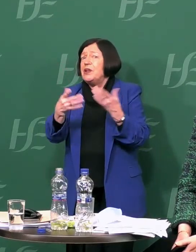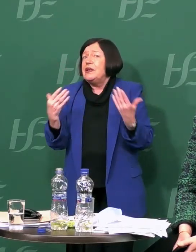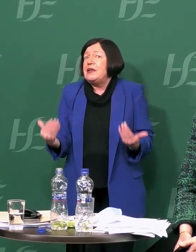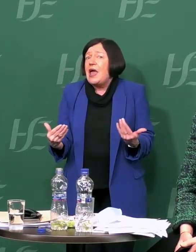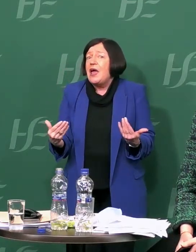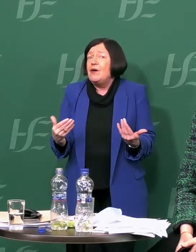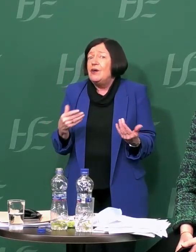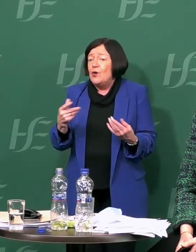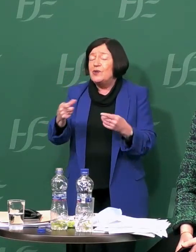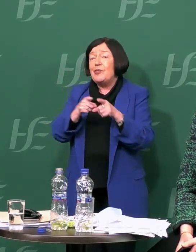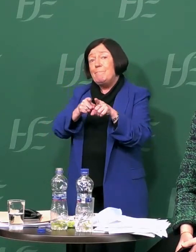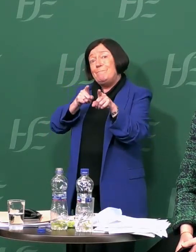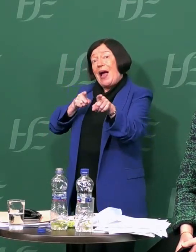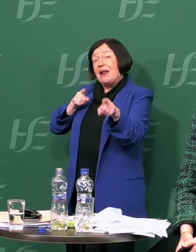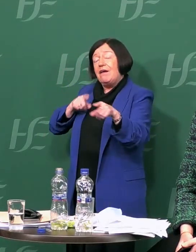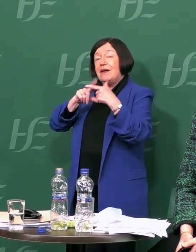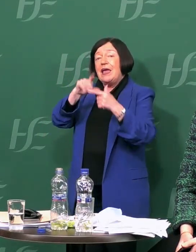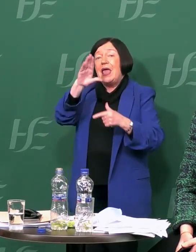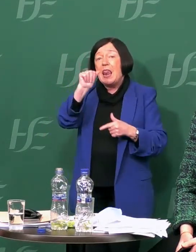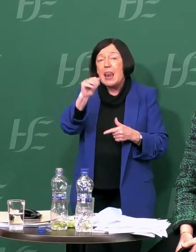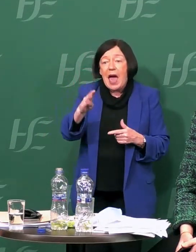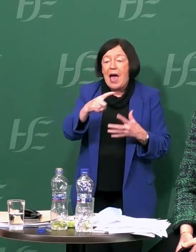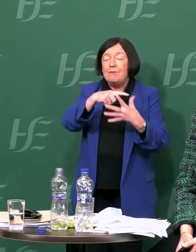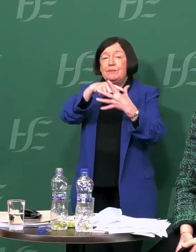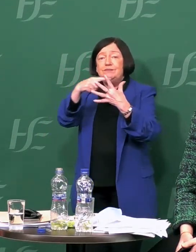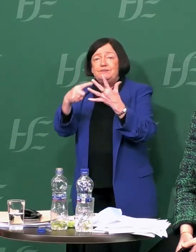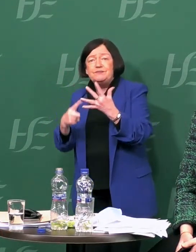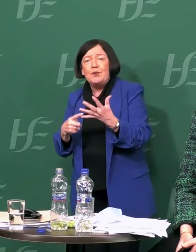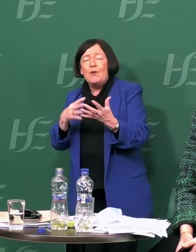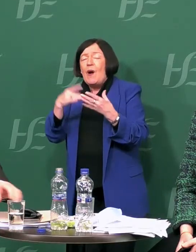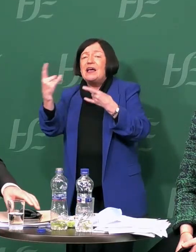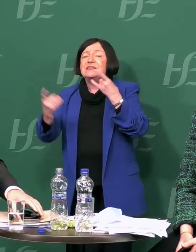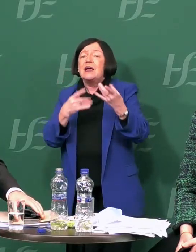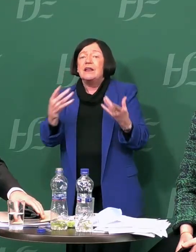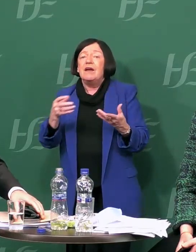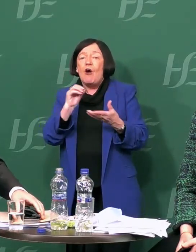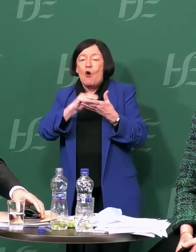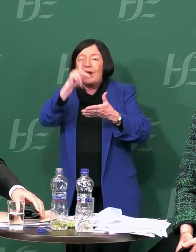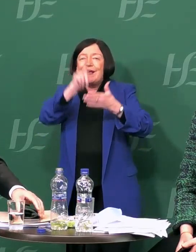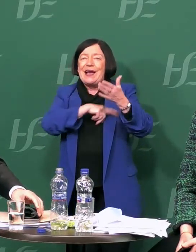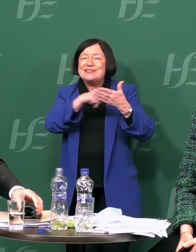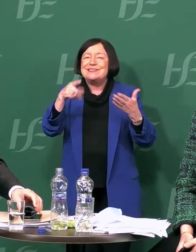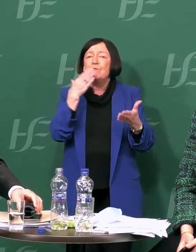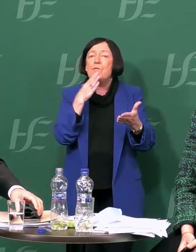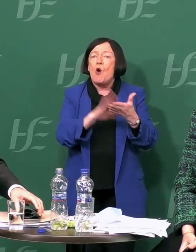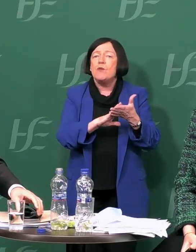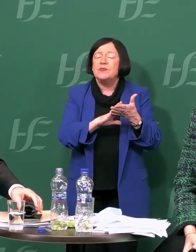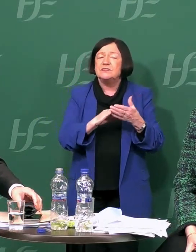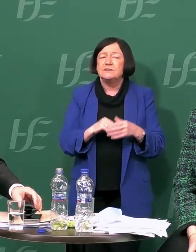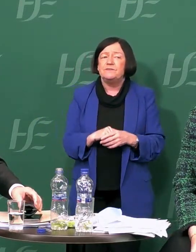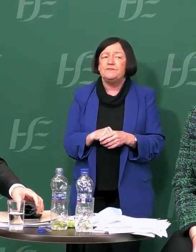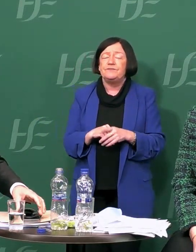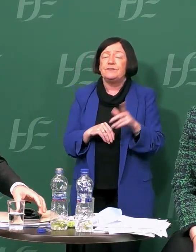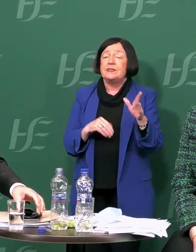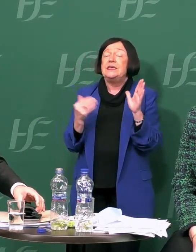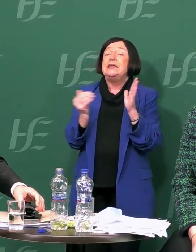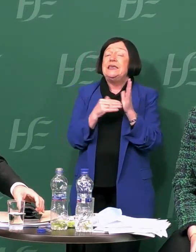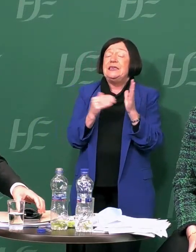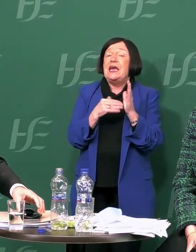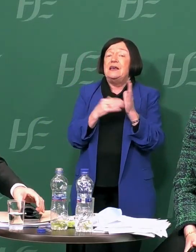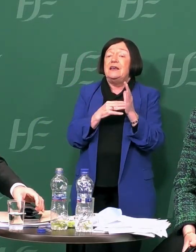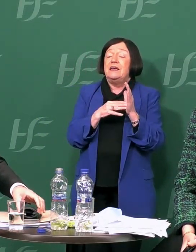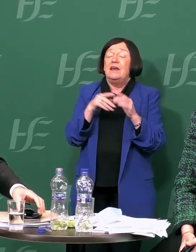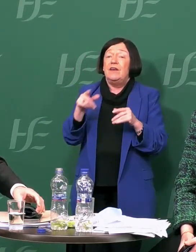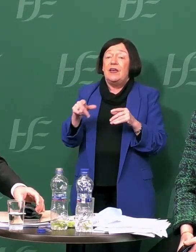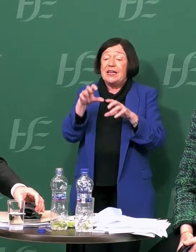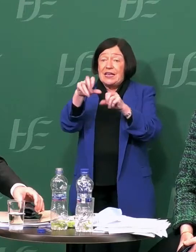of the backlog in the laboratories and starting to catch up on cancelled appointments? Yes, so in